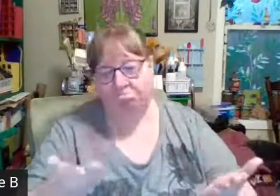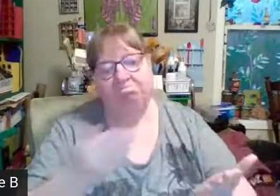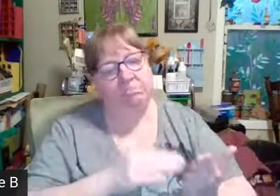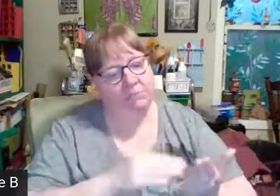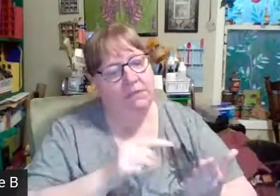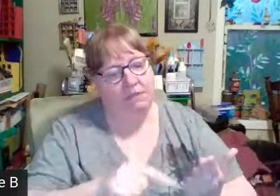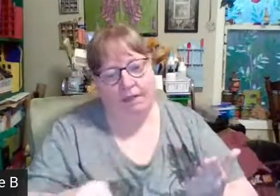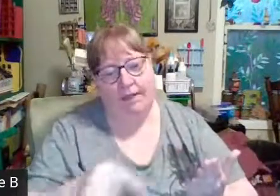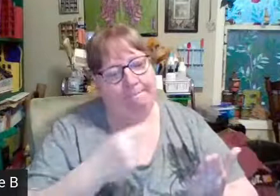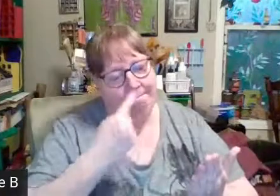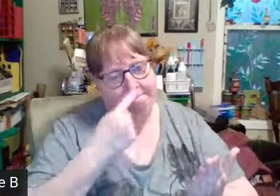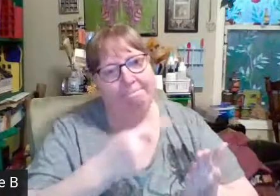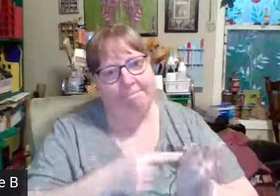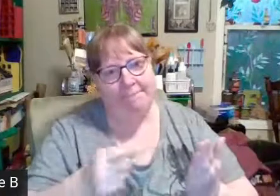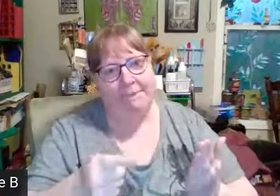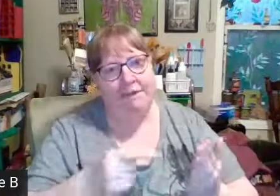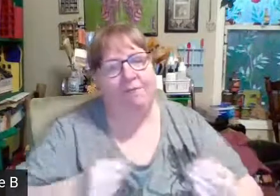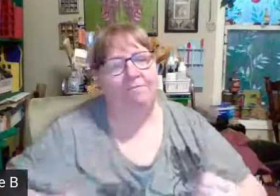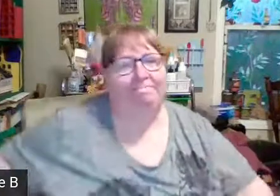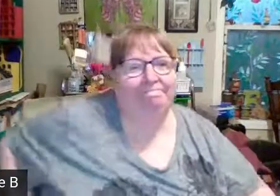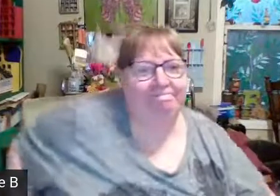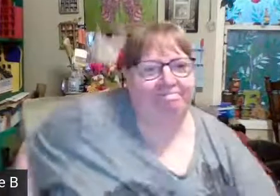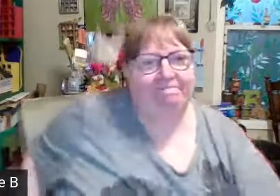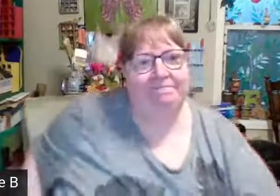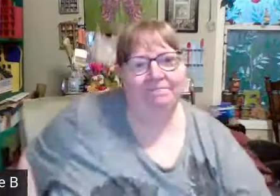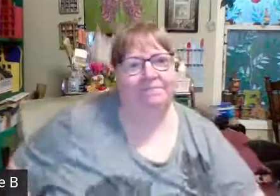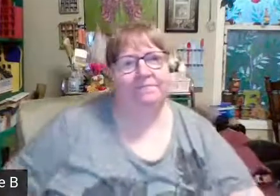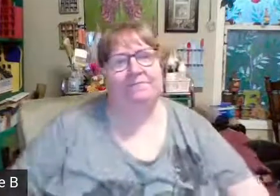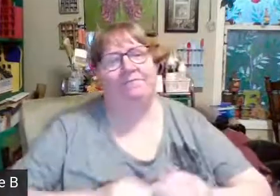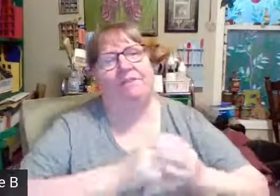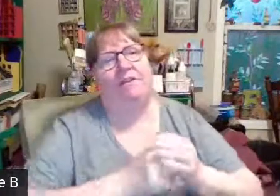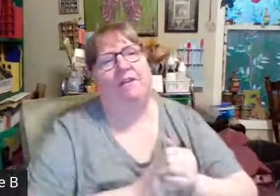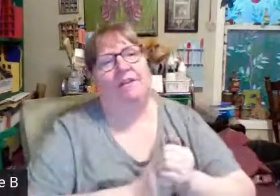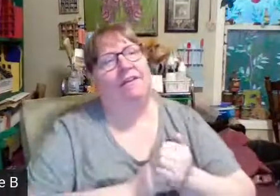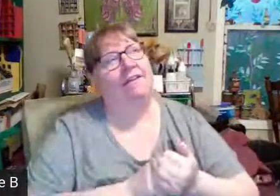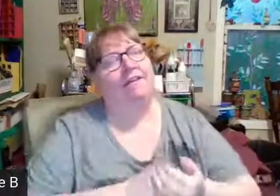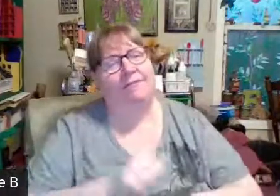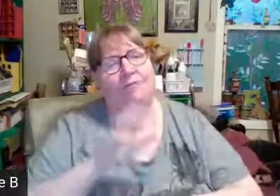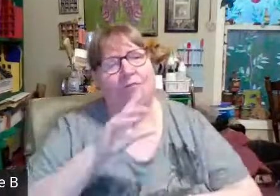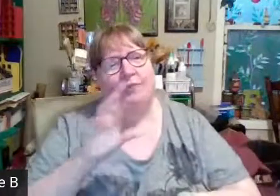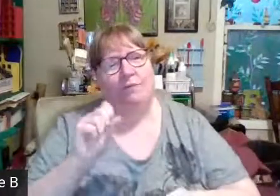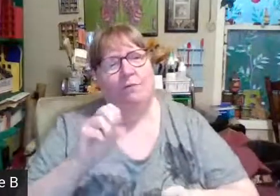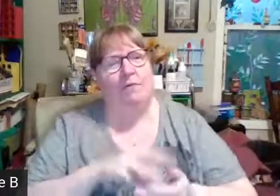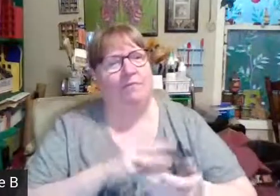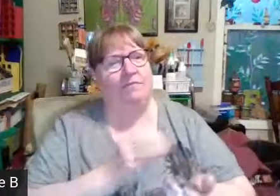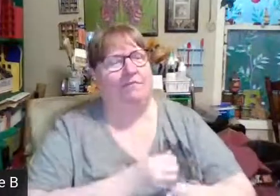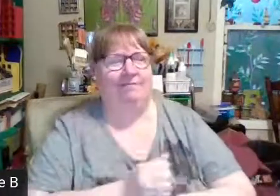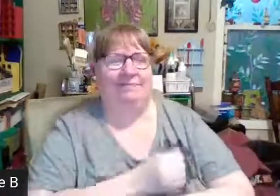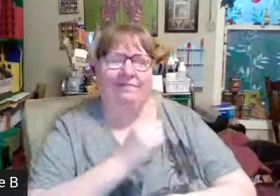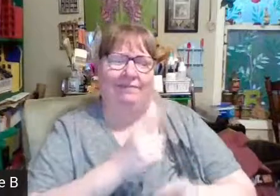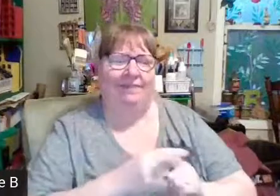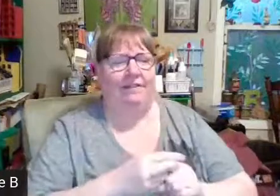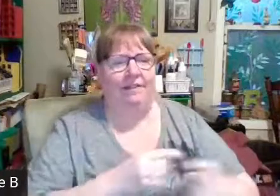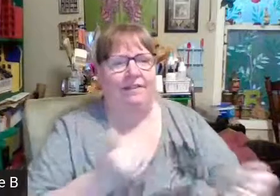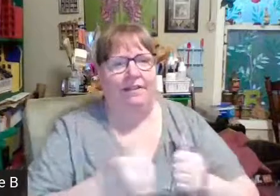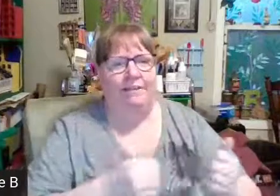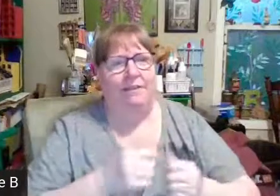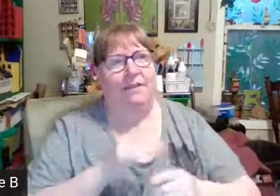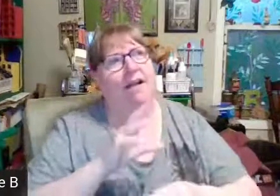about that. And I am trying to rework the list. So those that are adopted are in a separate category. It's all going to be